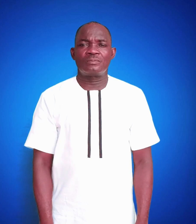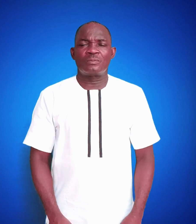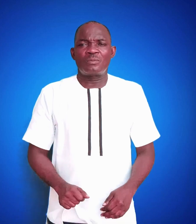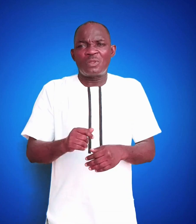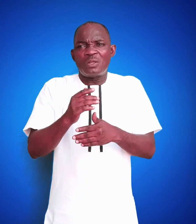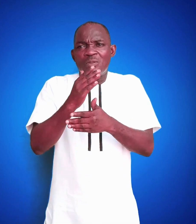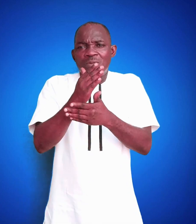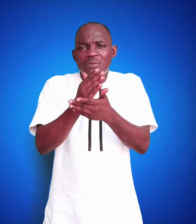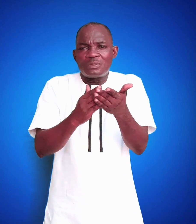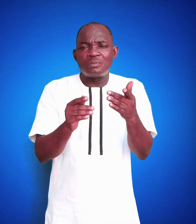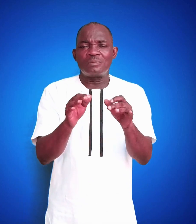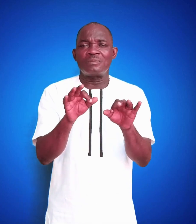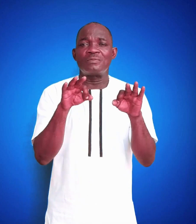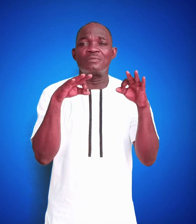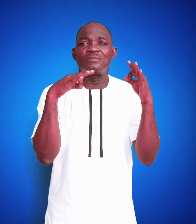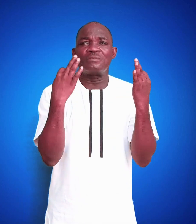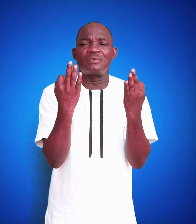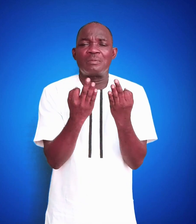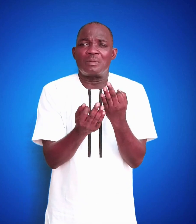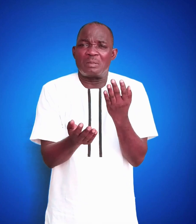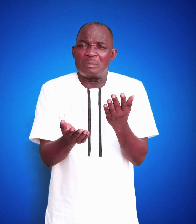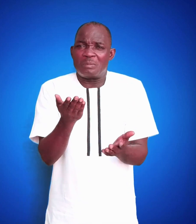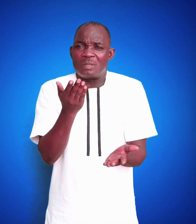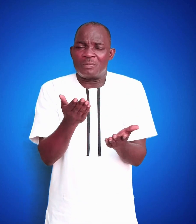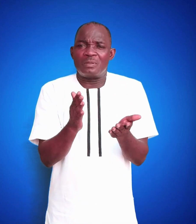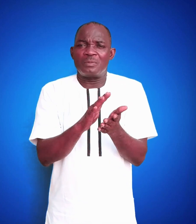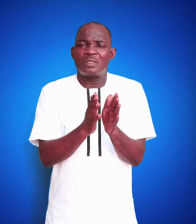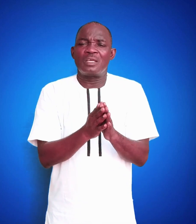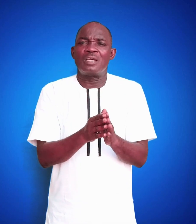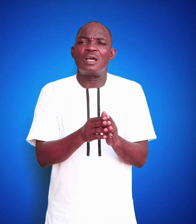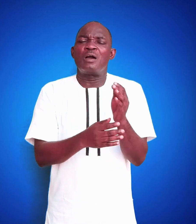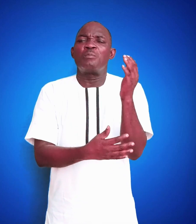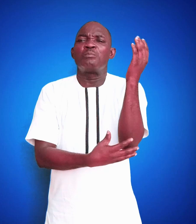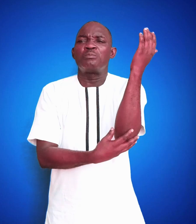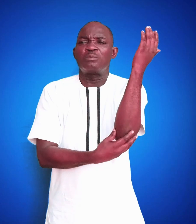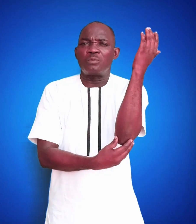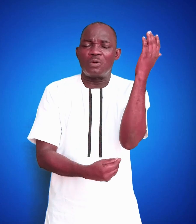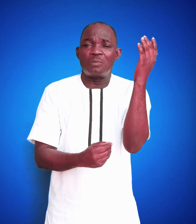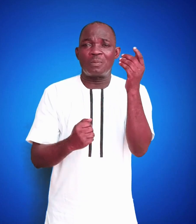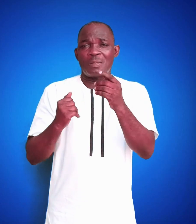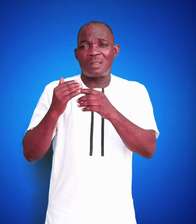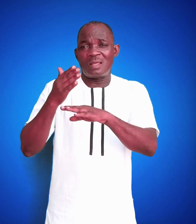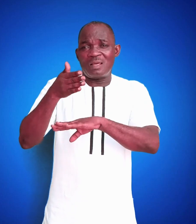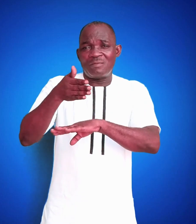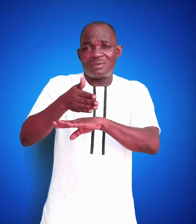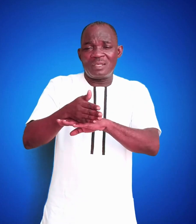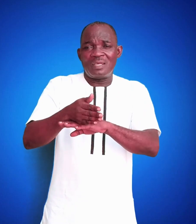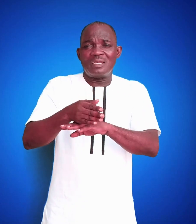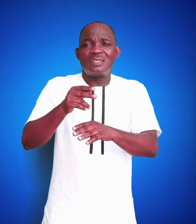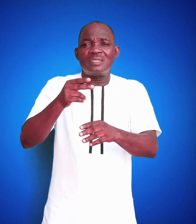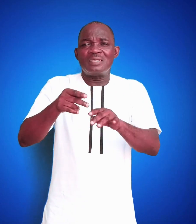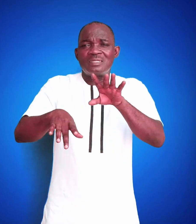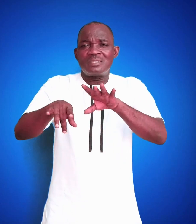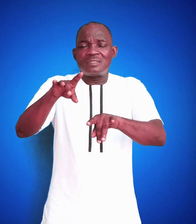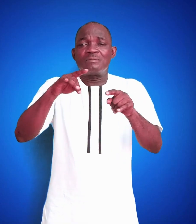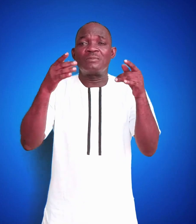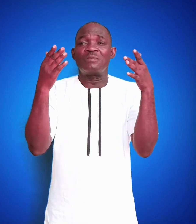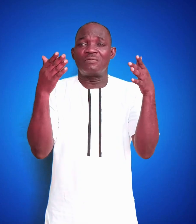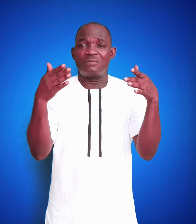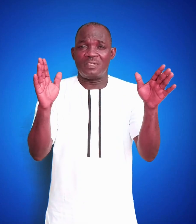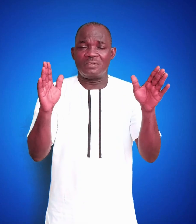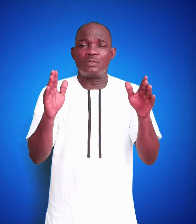Some households may become poor after the selection